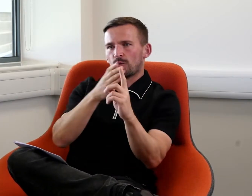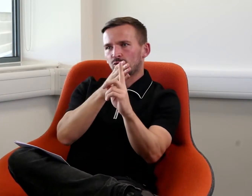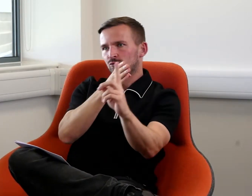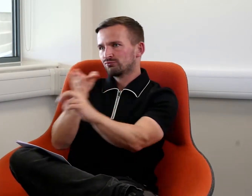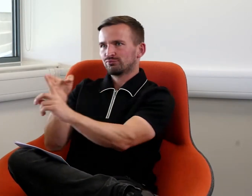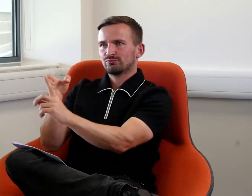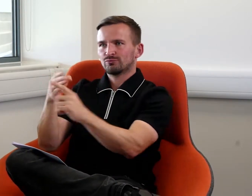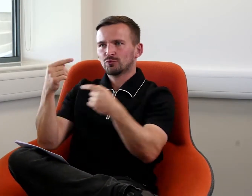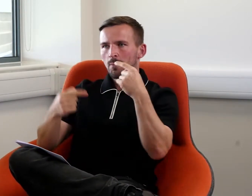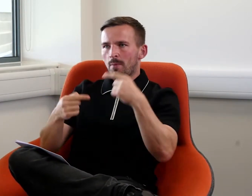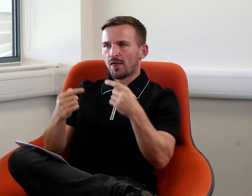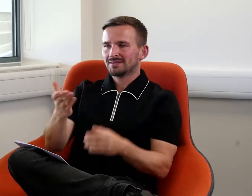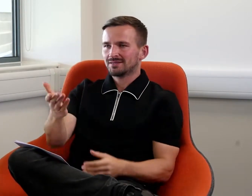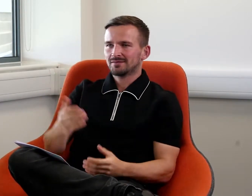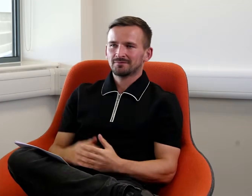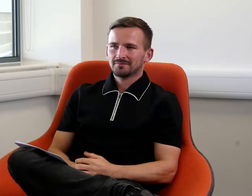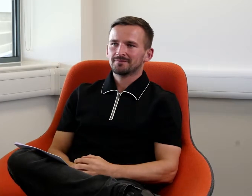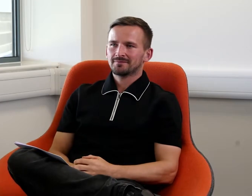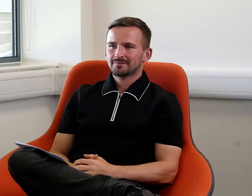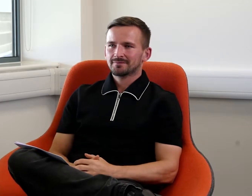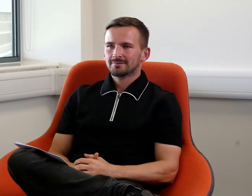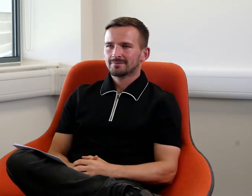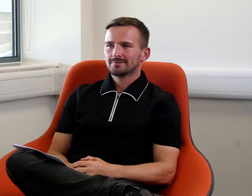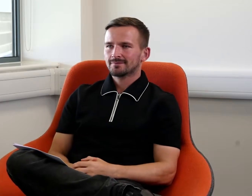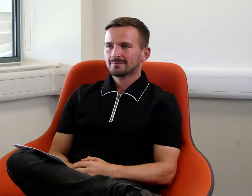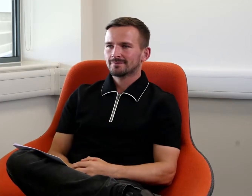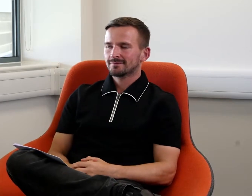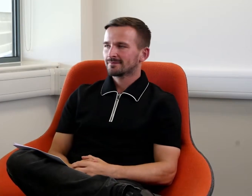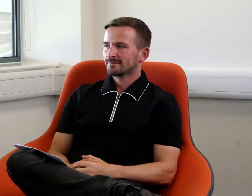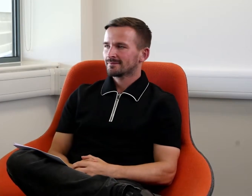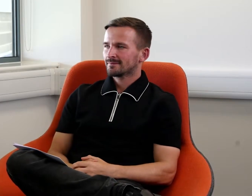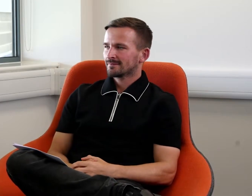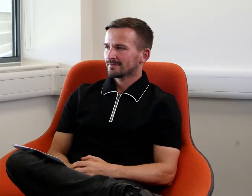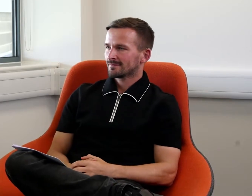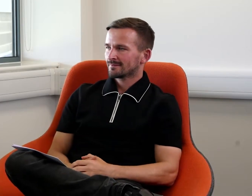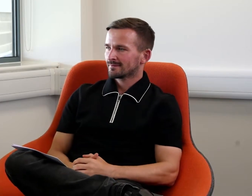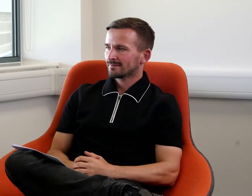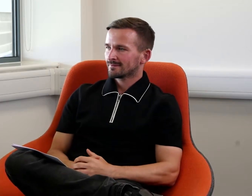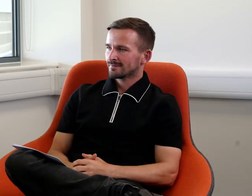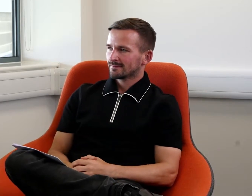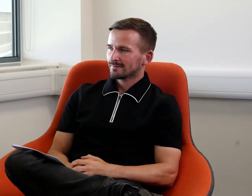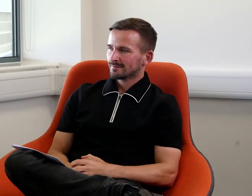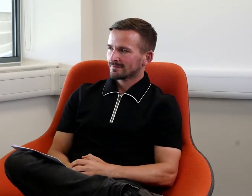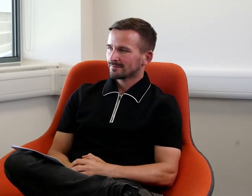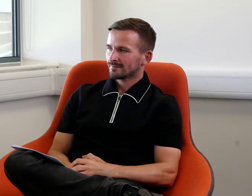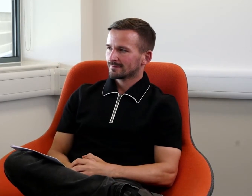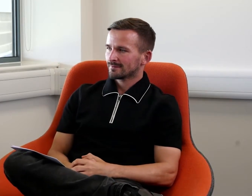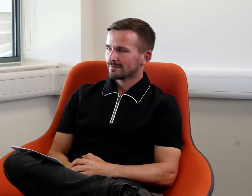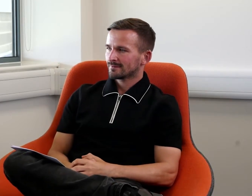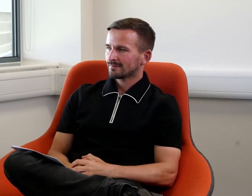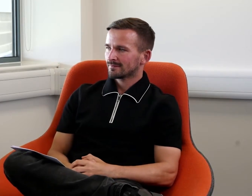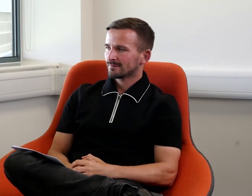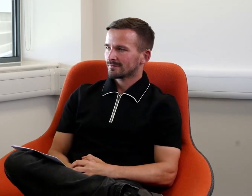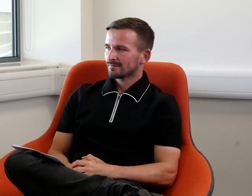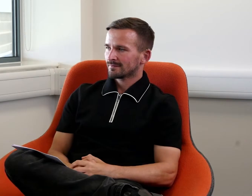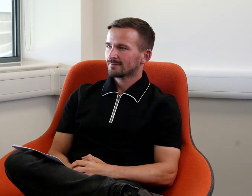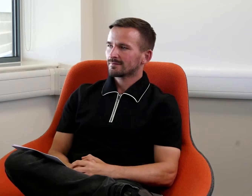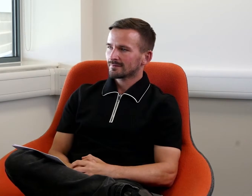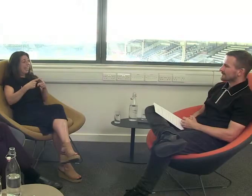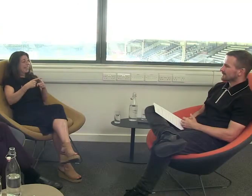your background and what led you into politics? Absolutely. So I grew up in the northeast of England in actually quite a religious